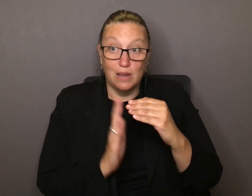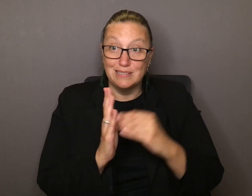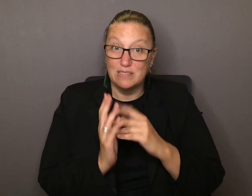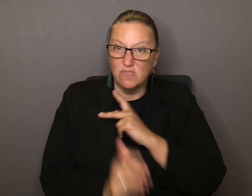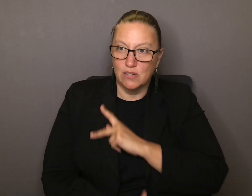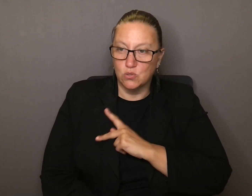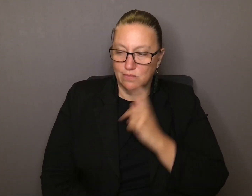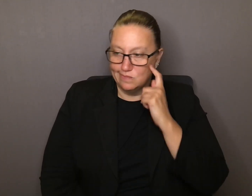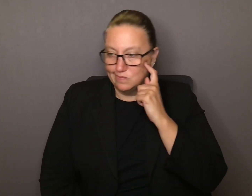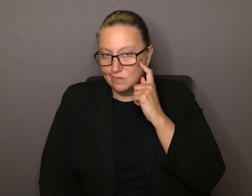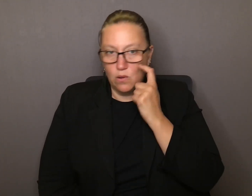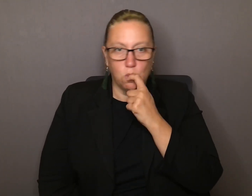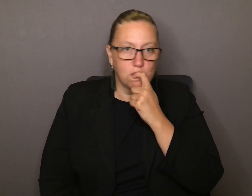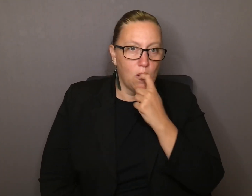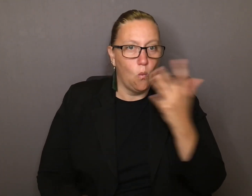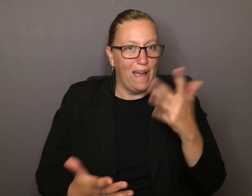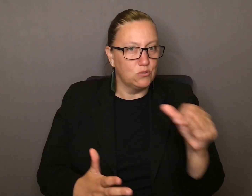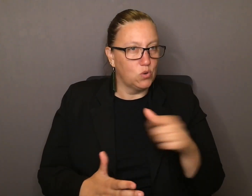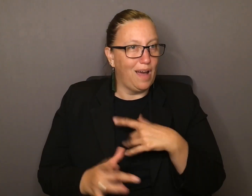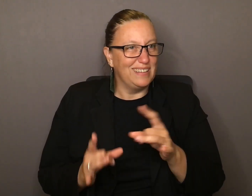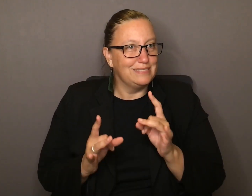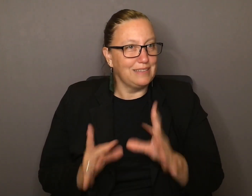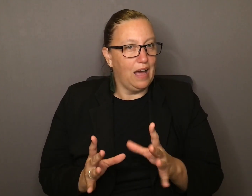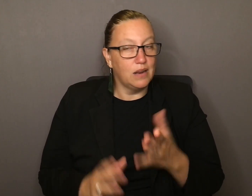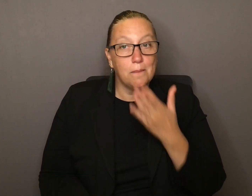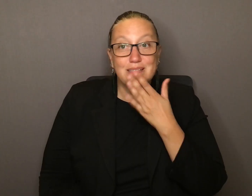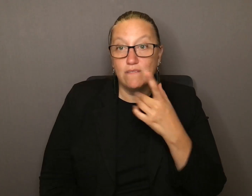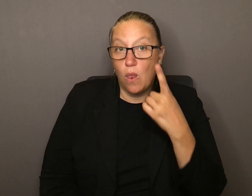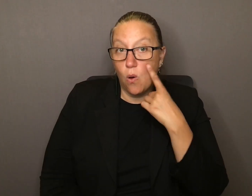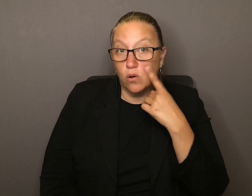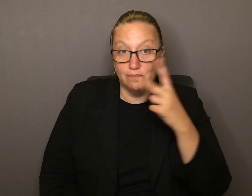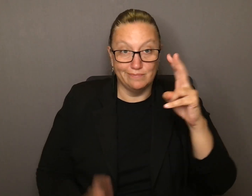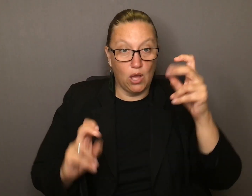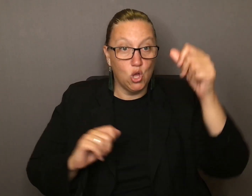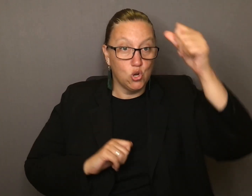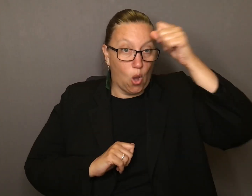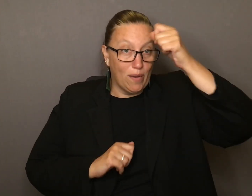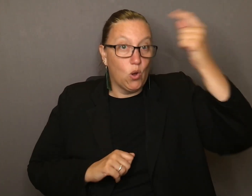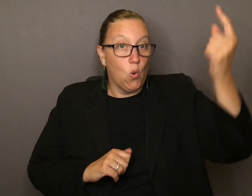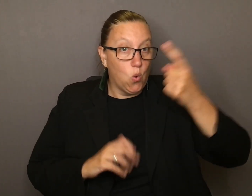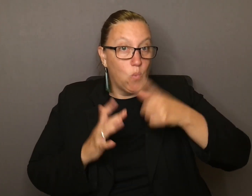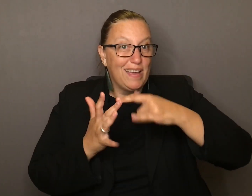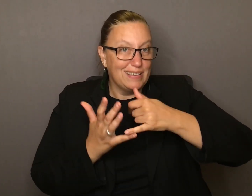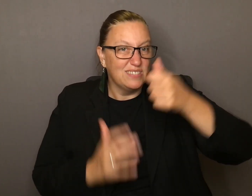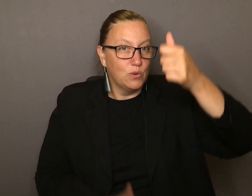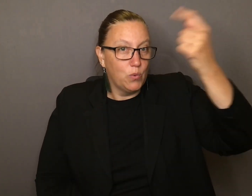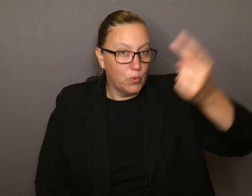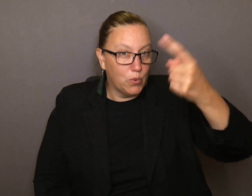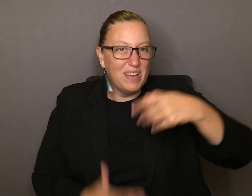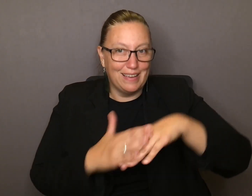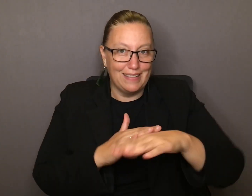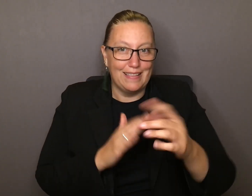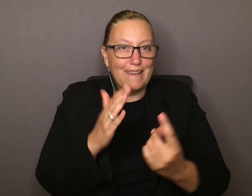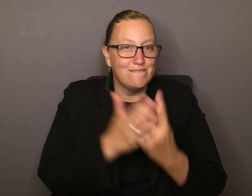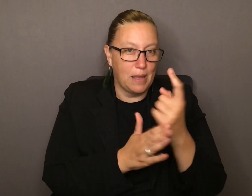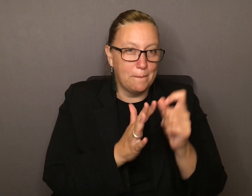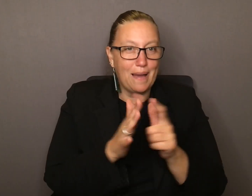to start, please check out the Knowing Who's Who resource in the event pack. It explains the difference